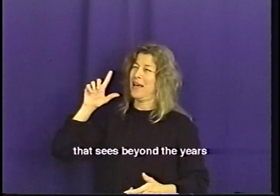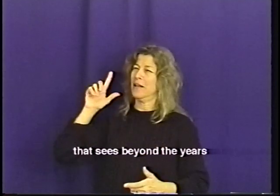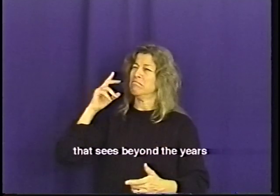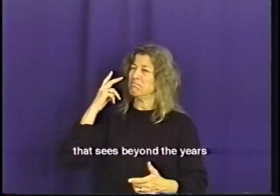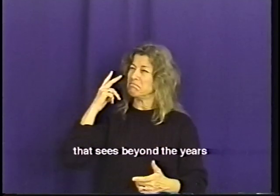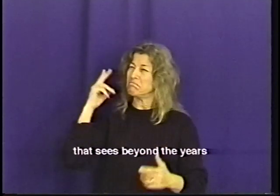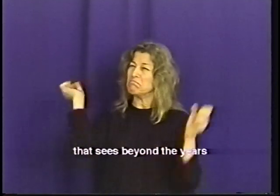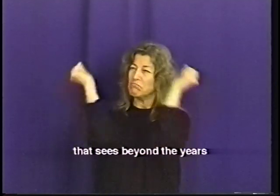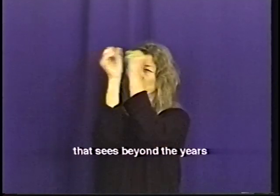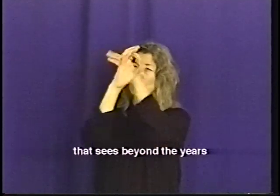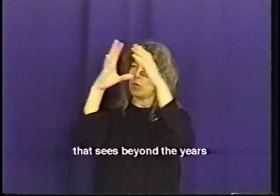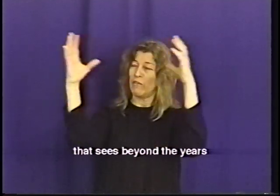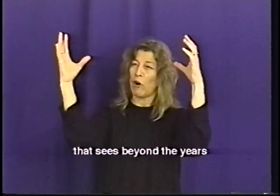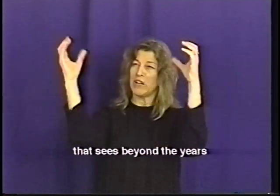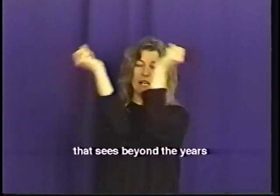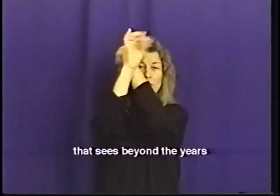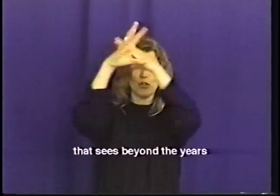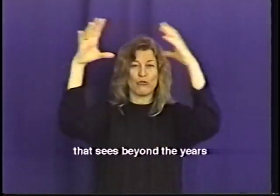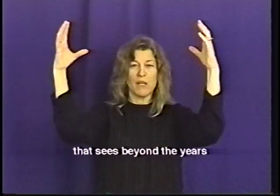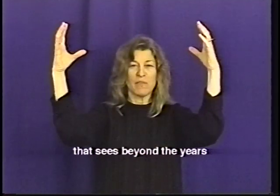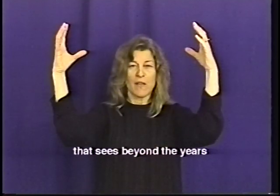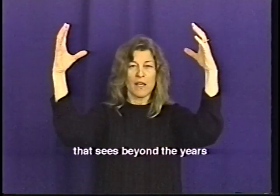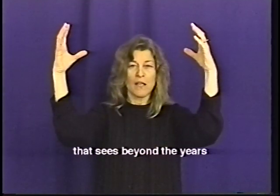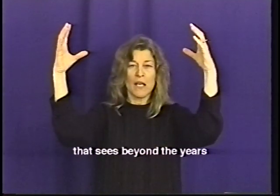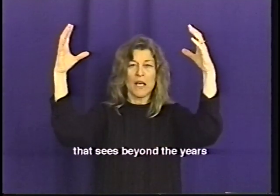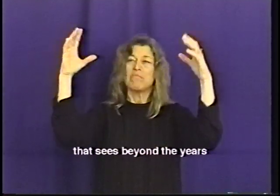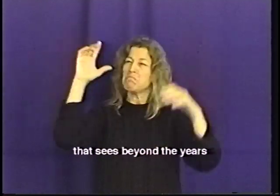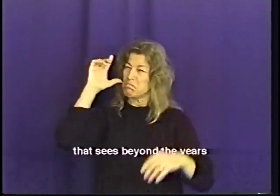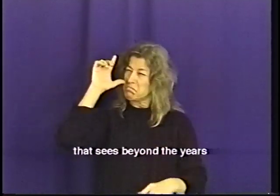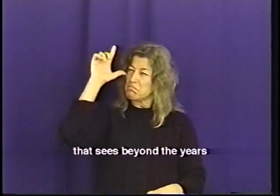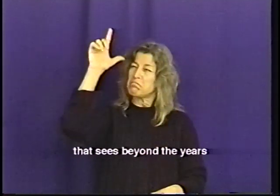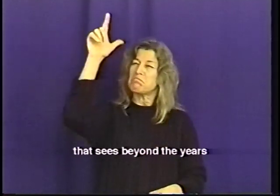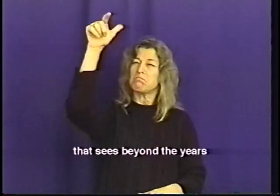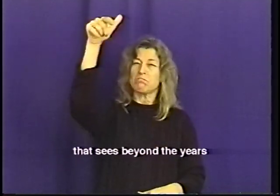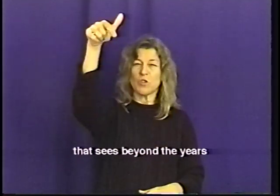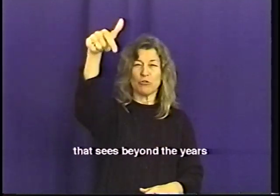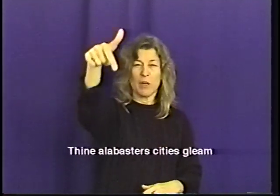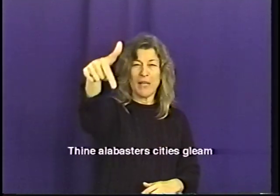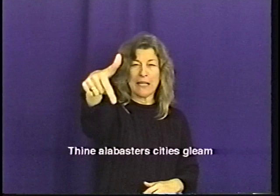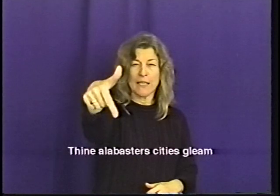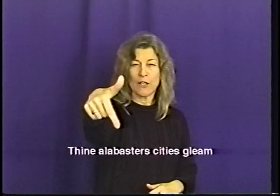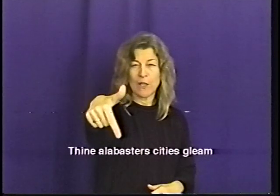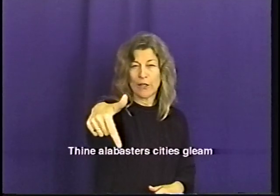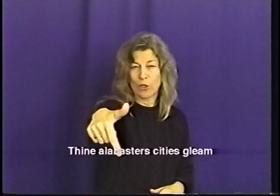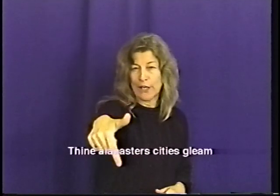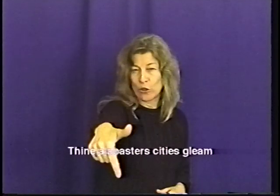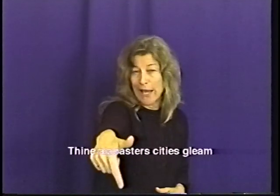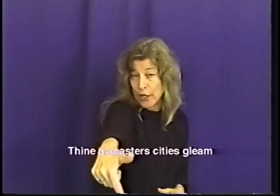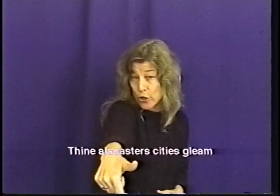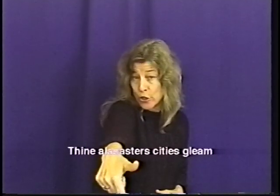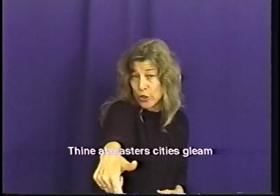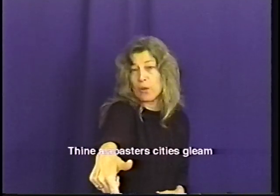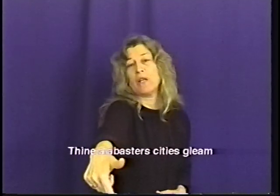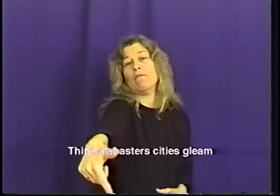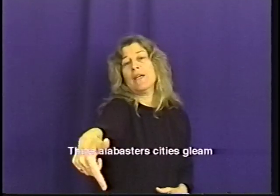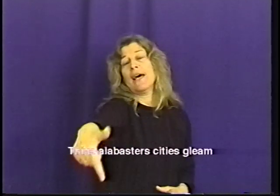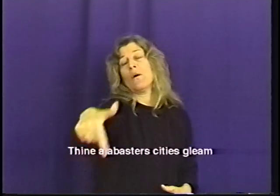that. We've already given the dream thing. If you're dreaming that later, later, later, later, you can give me that